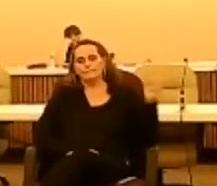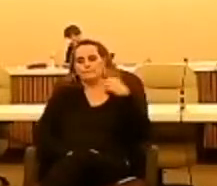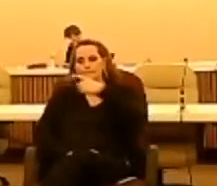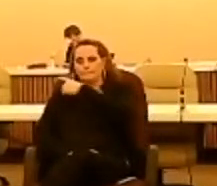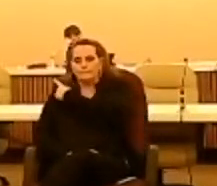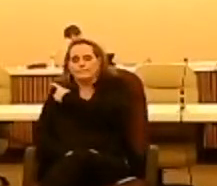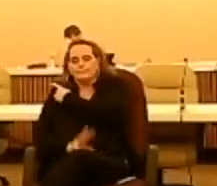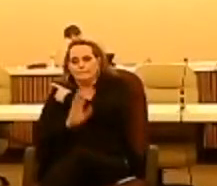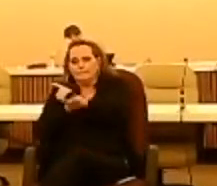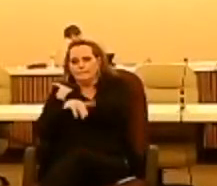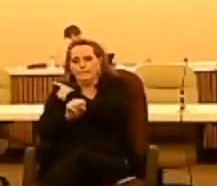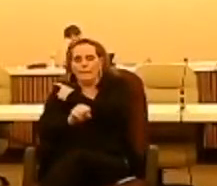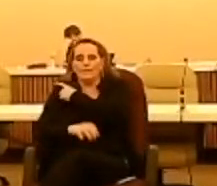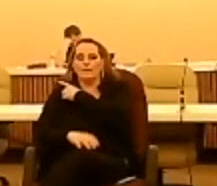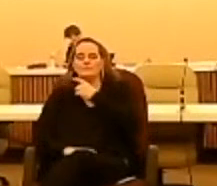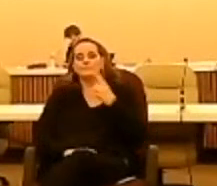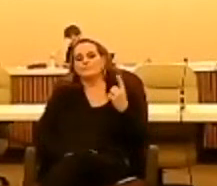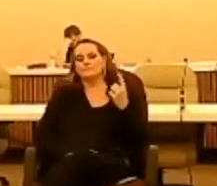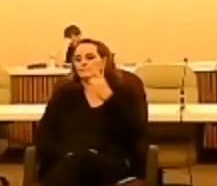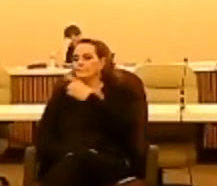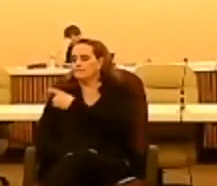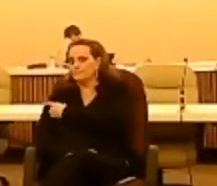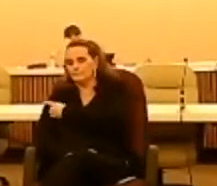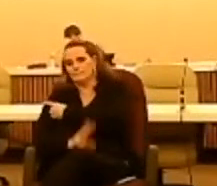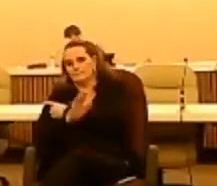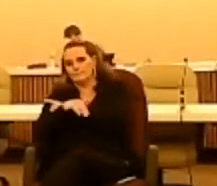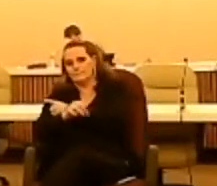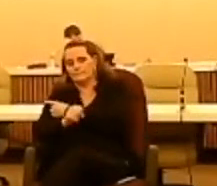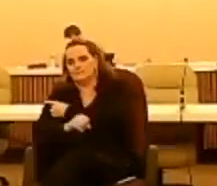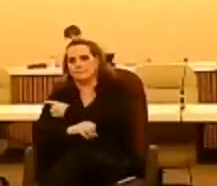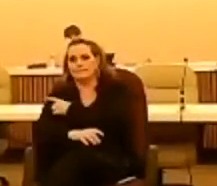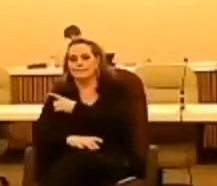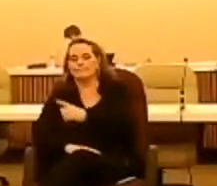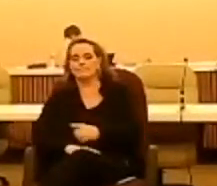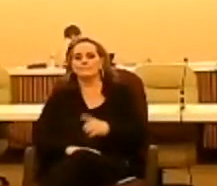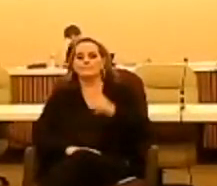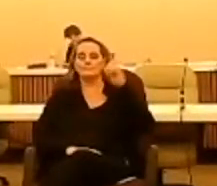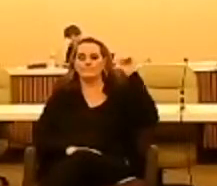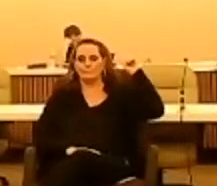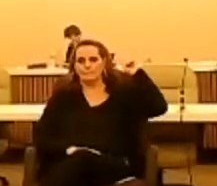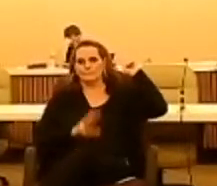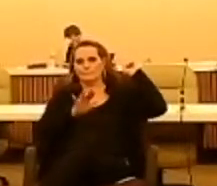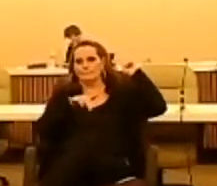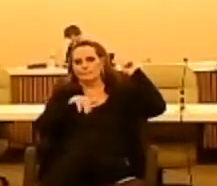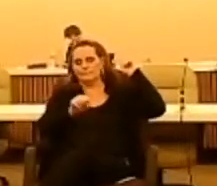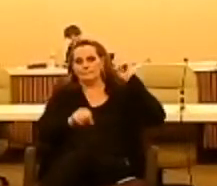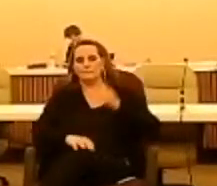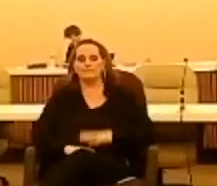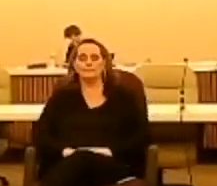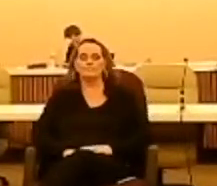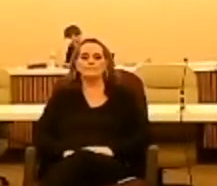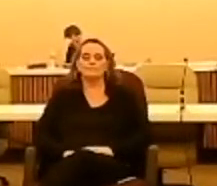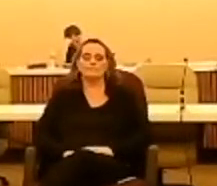Councilmember Safranik, Aye. Councilmember Bolzner, Aye. Supervisor Schultz. Aye.